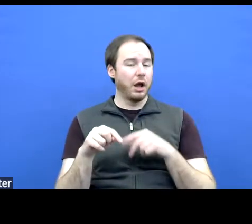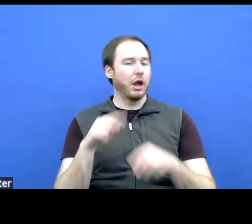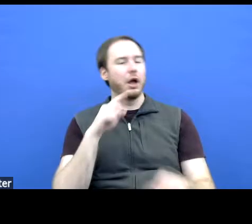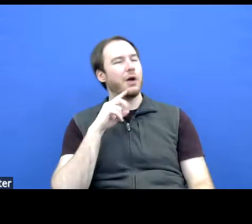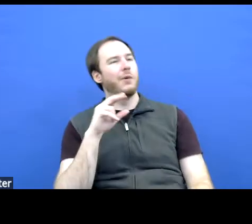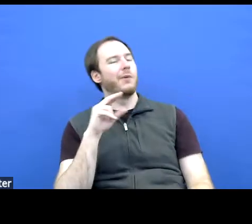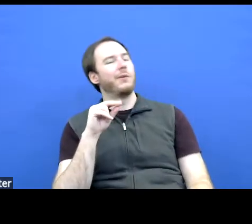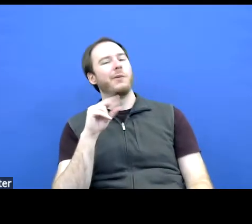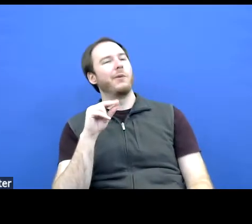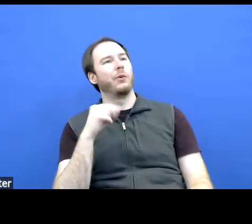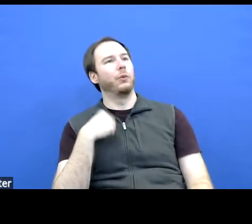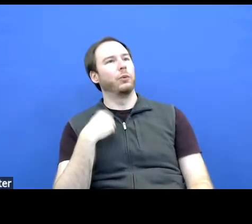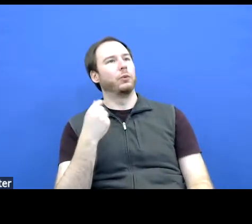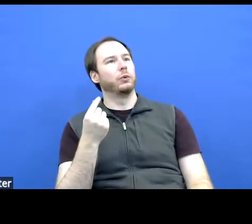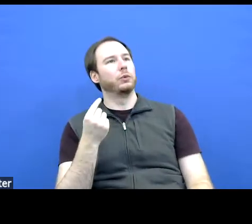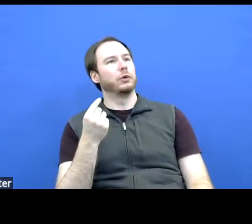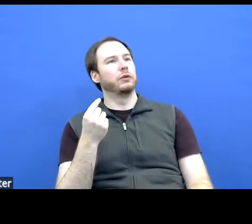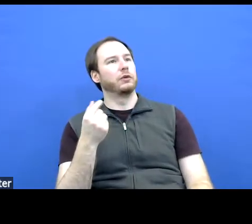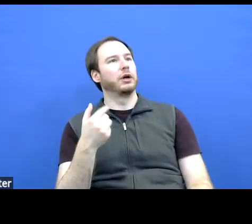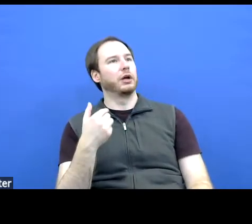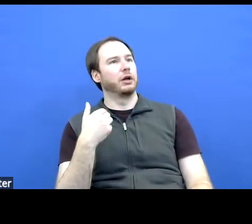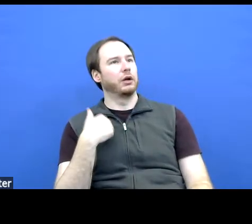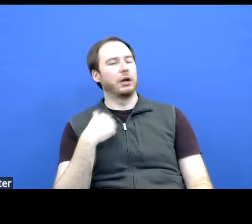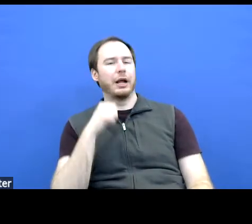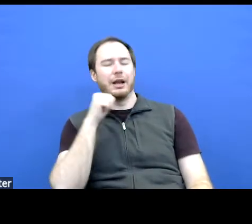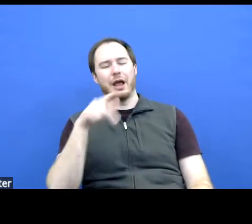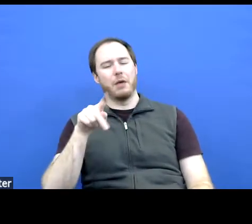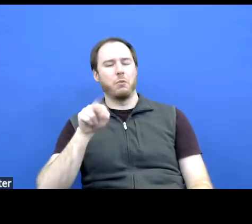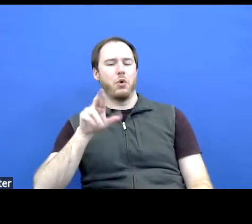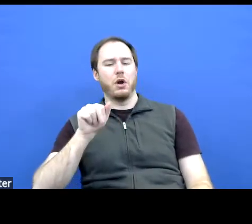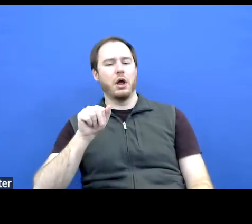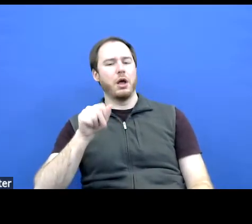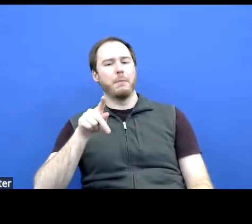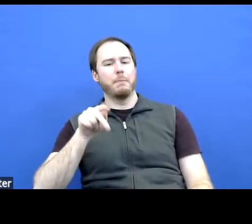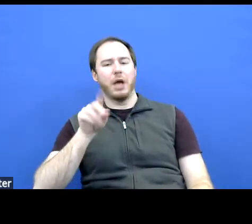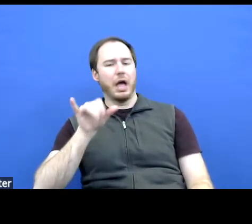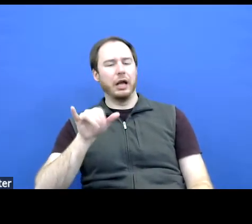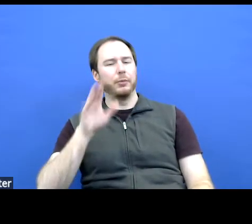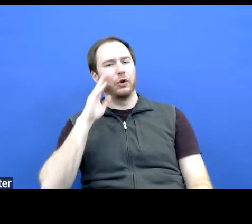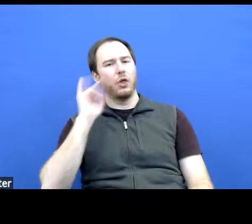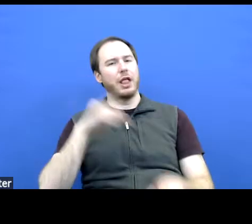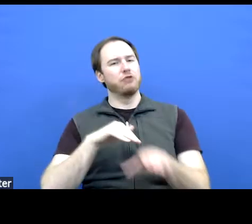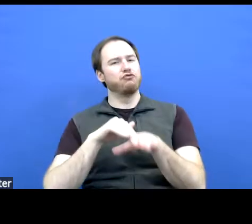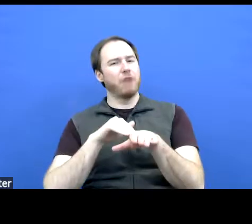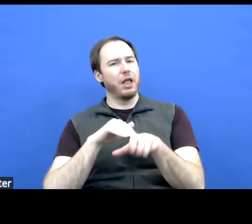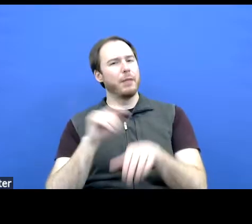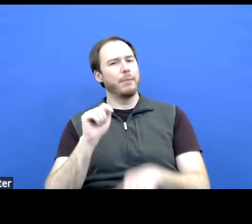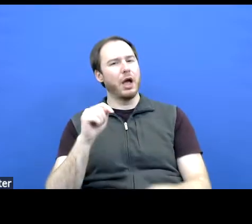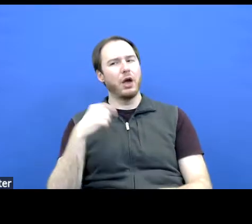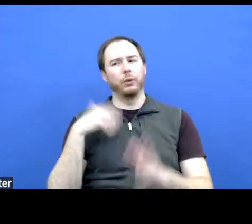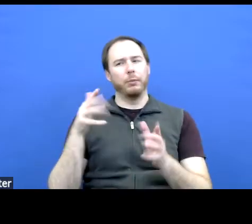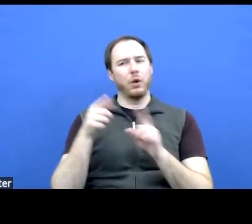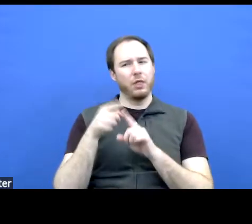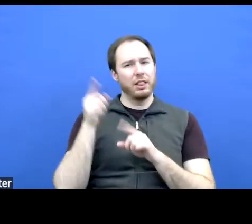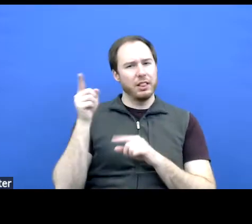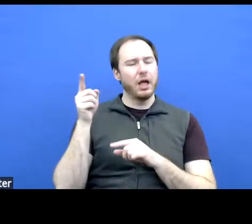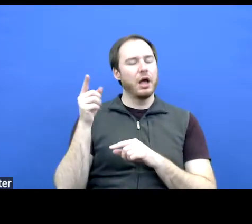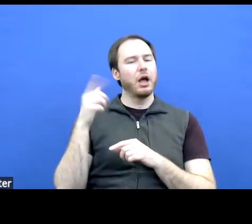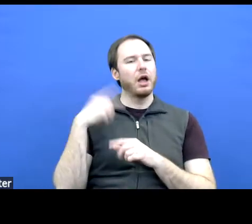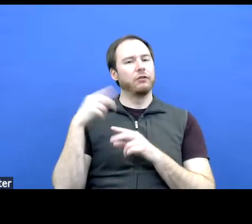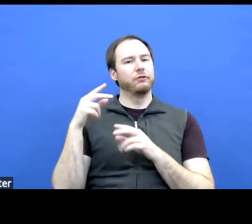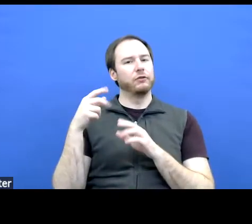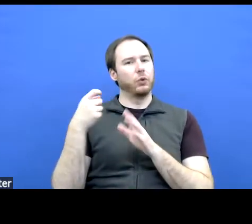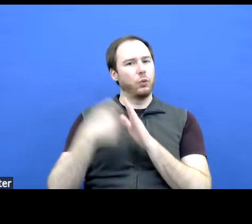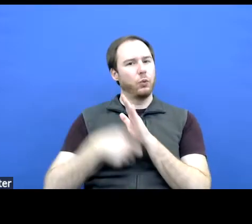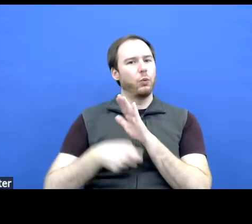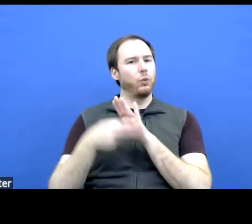no, so, I do have not the porta potties, it's the trailers. We spoke with them. We already got a quote from